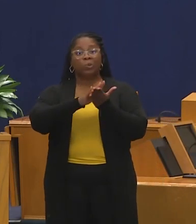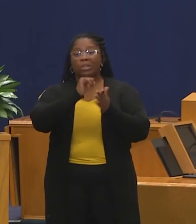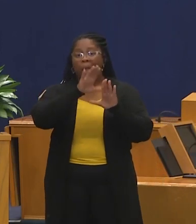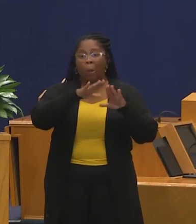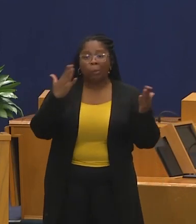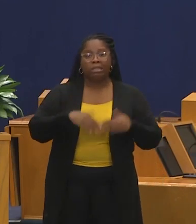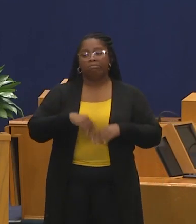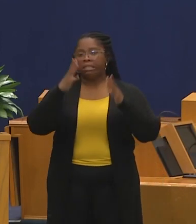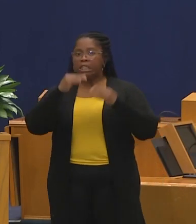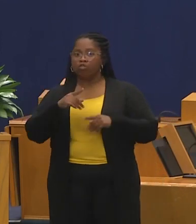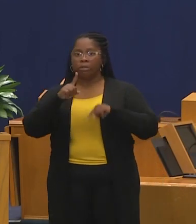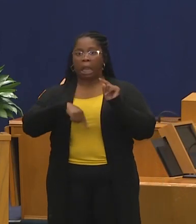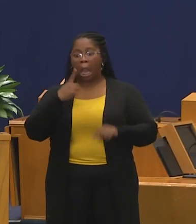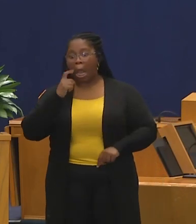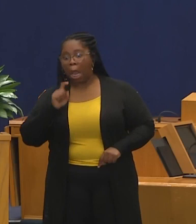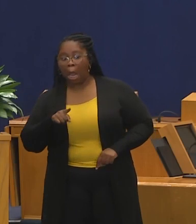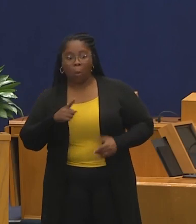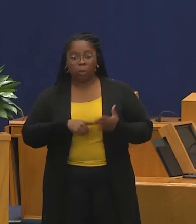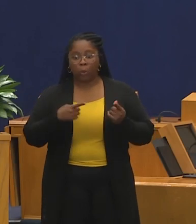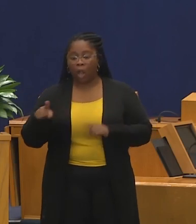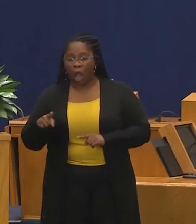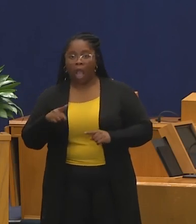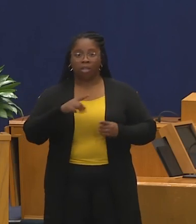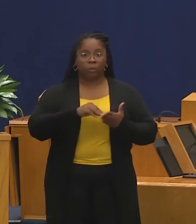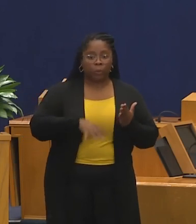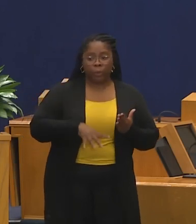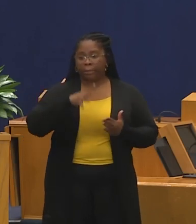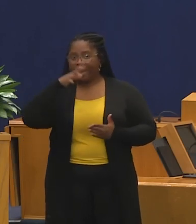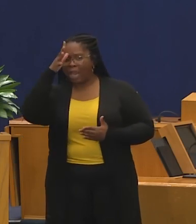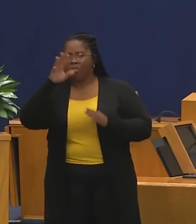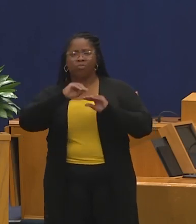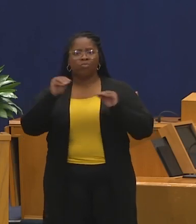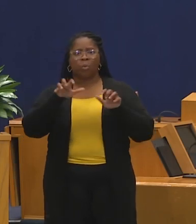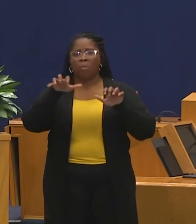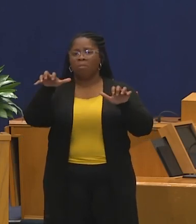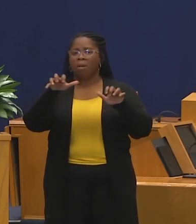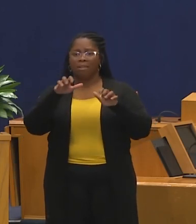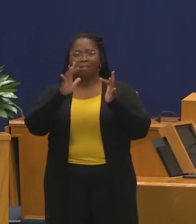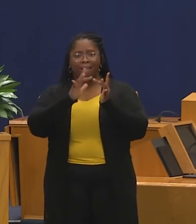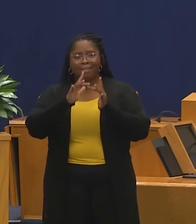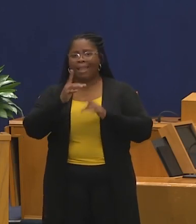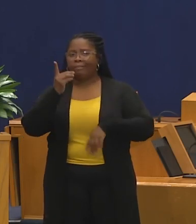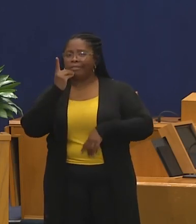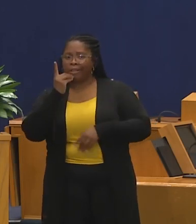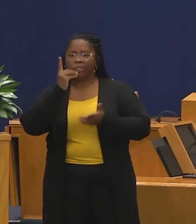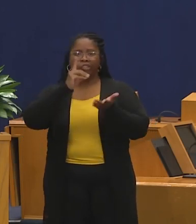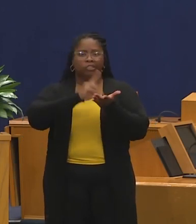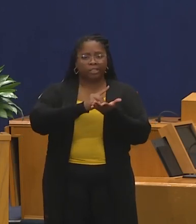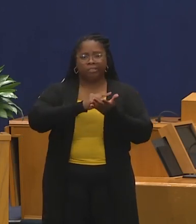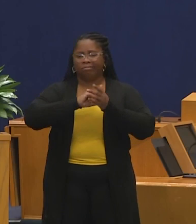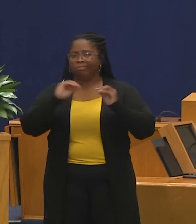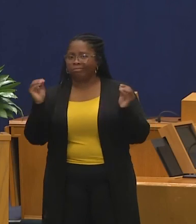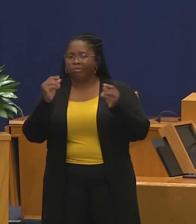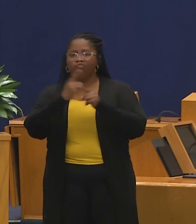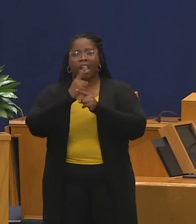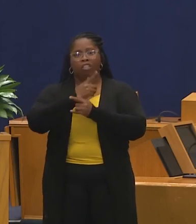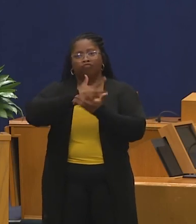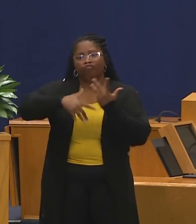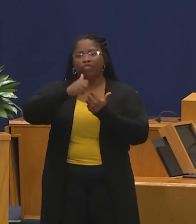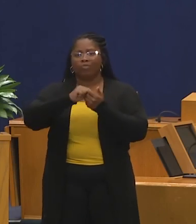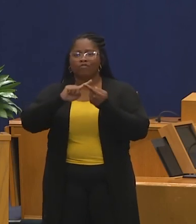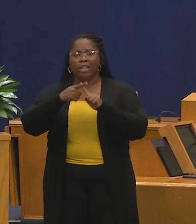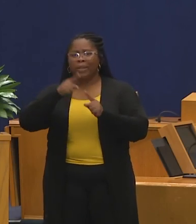are not physically observing students or parents, no public contact, no doctor visits, no dentist visits, no routine interaction with friends.